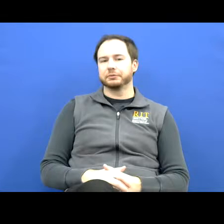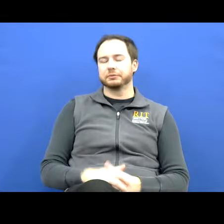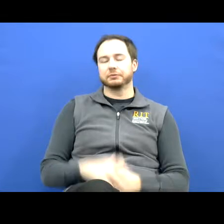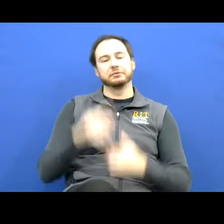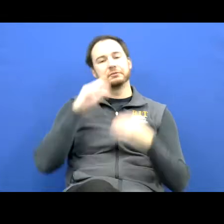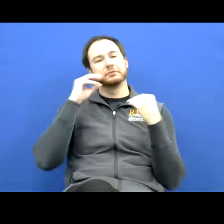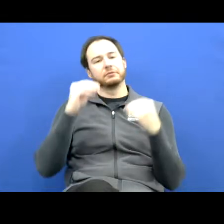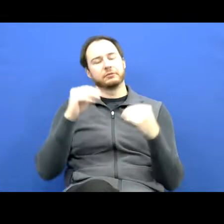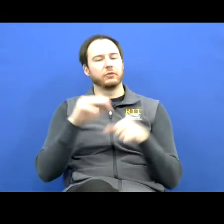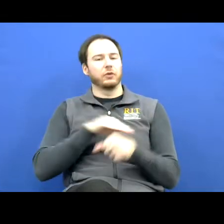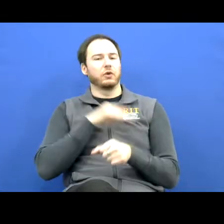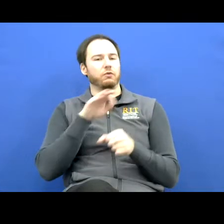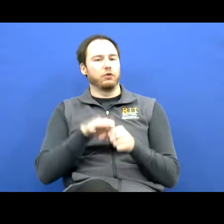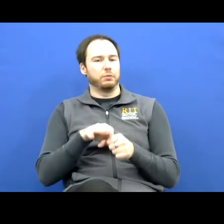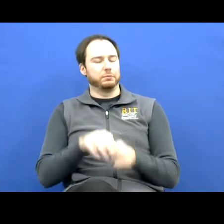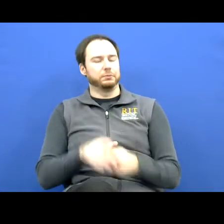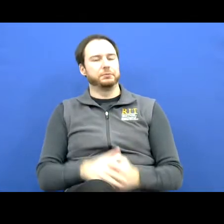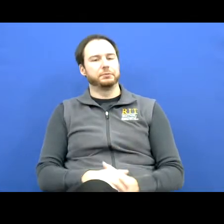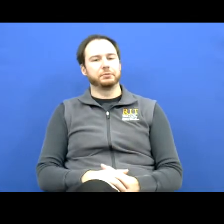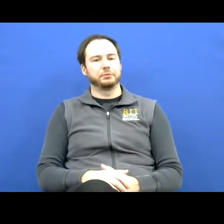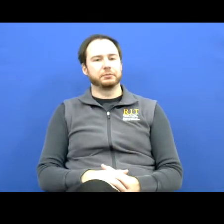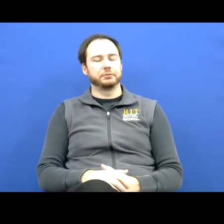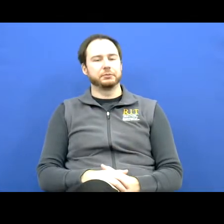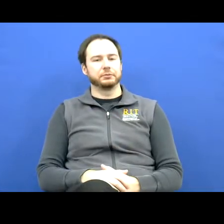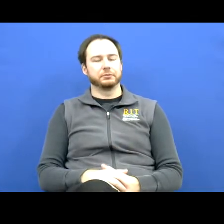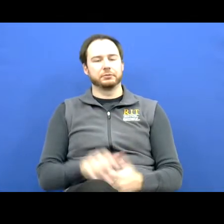Hearing and seeing none, please call the roll.